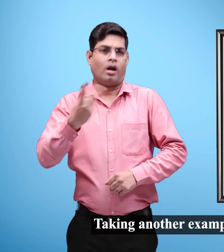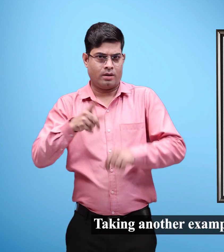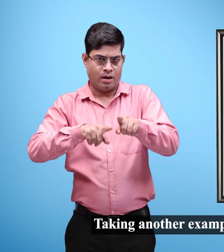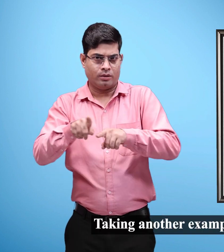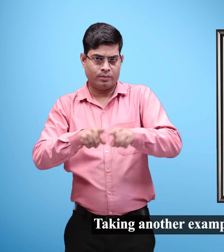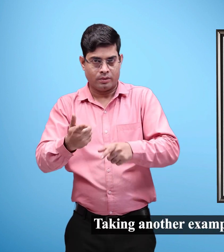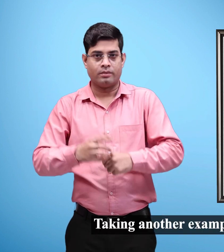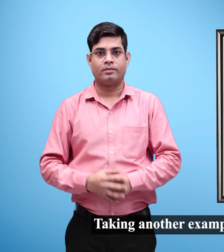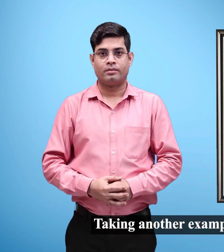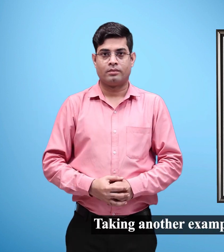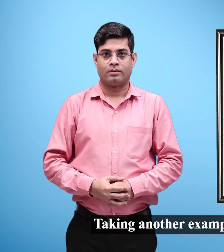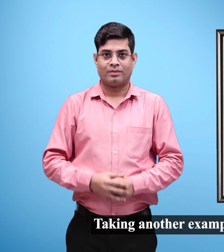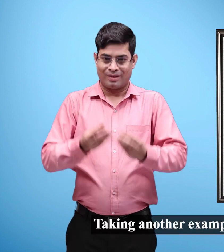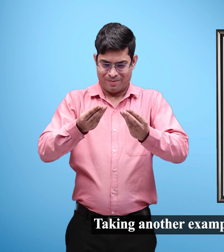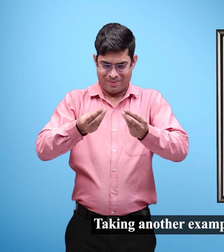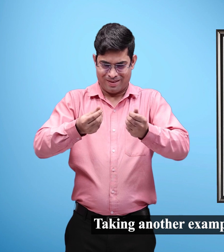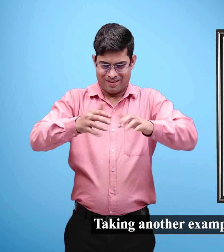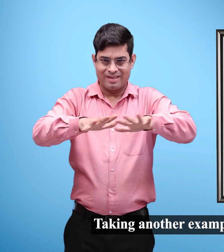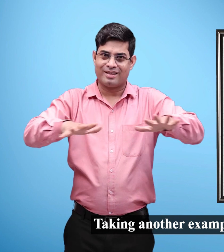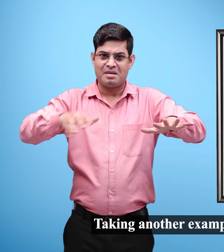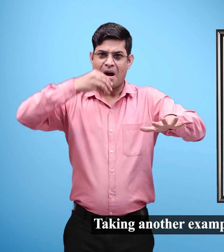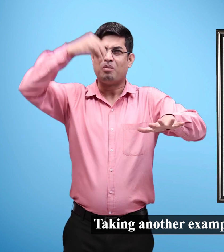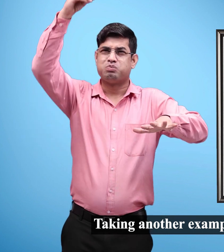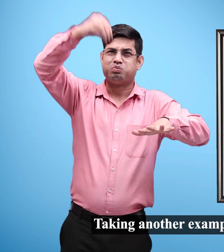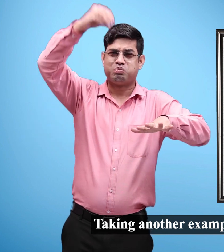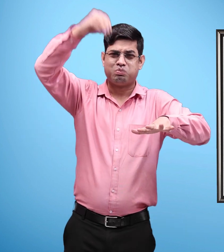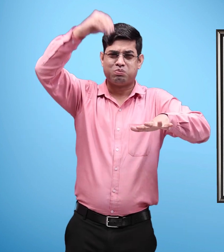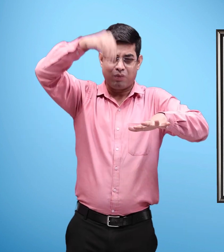Taking another example, the soil absorbs rainwater.